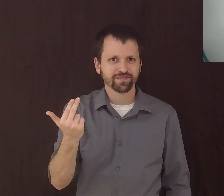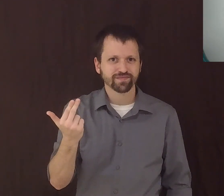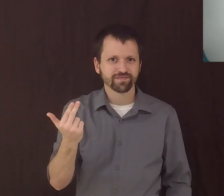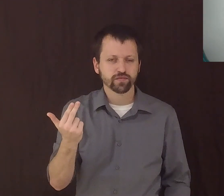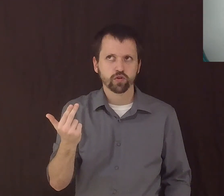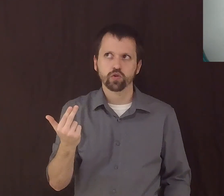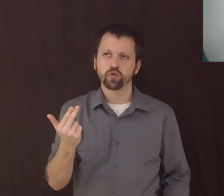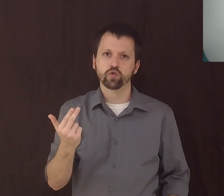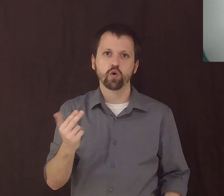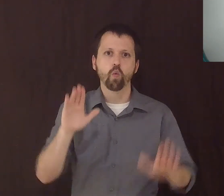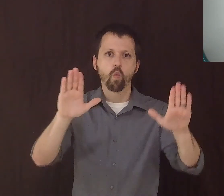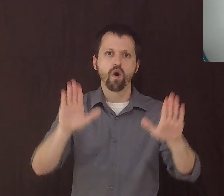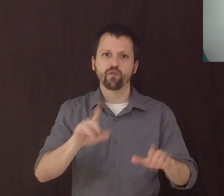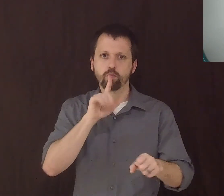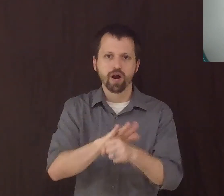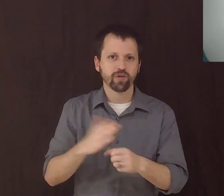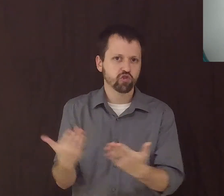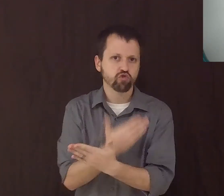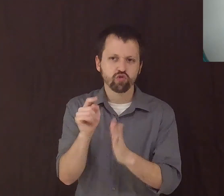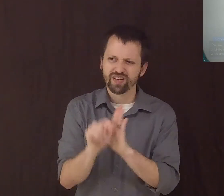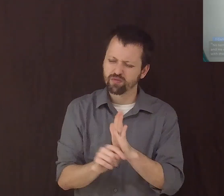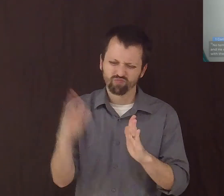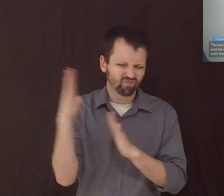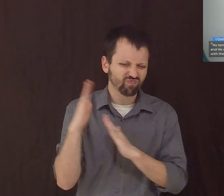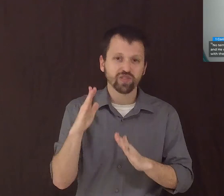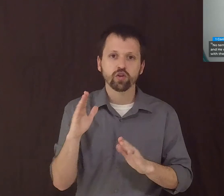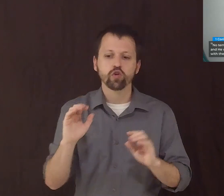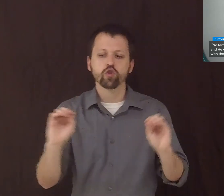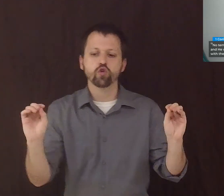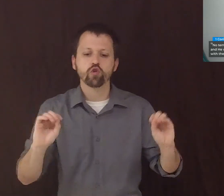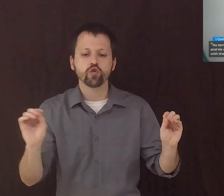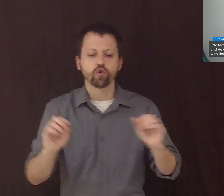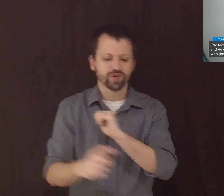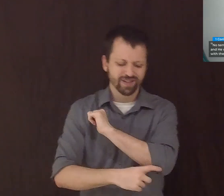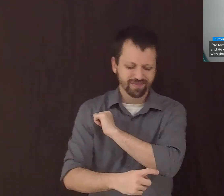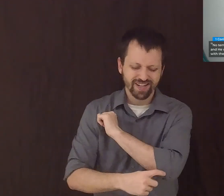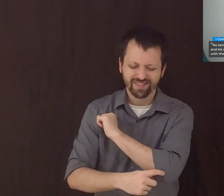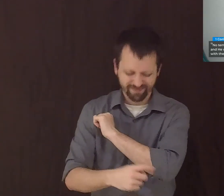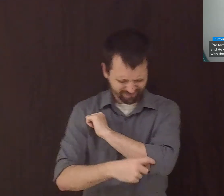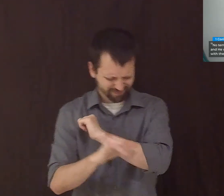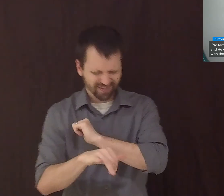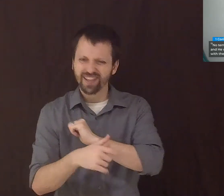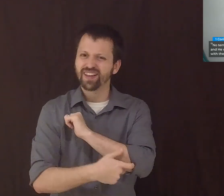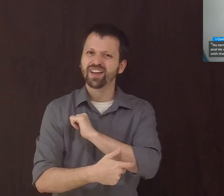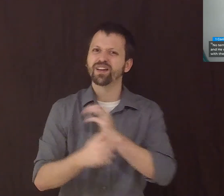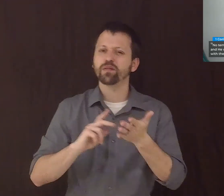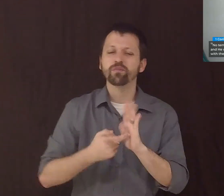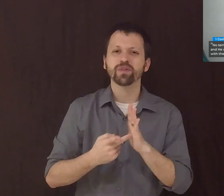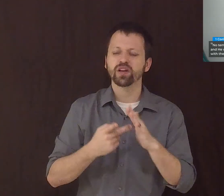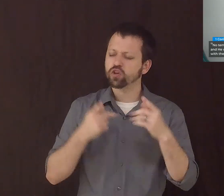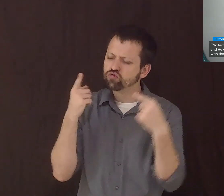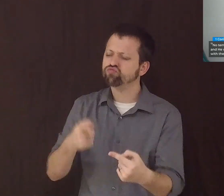13. It's one of the greatest promises in the New Testament. He says, no temptation. And that word temptation just means a trial,